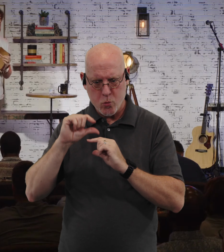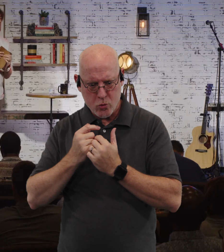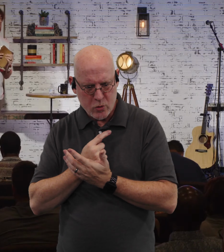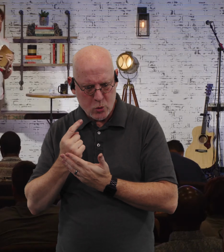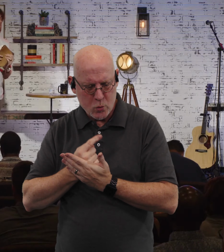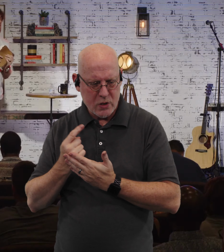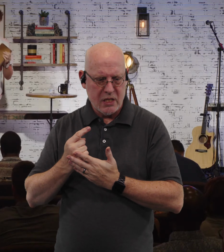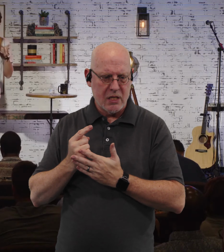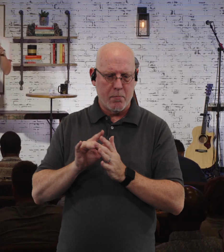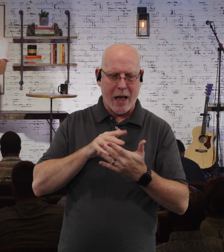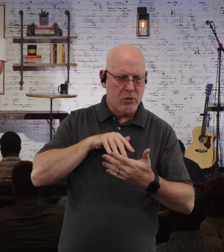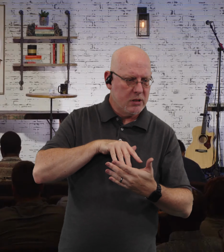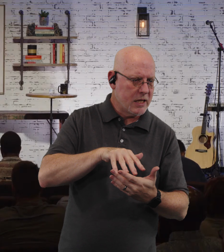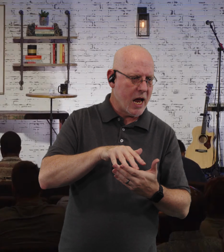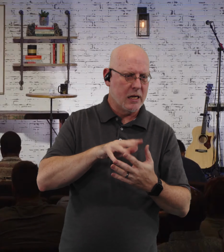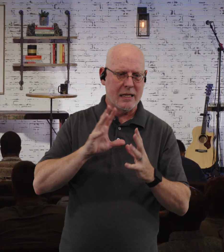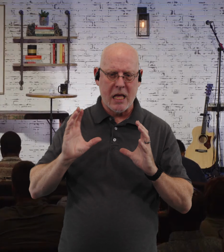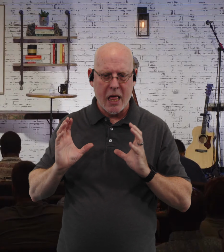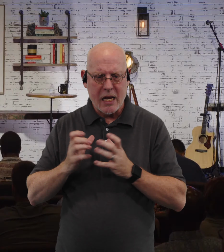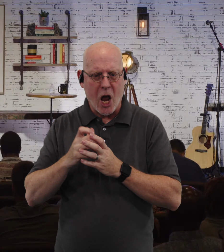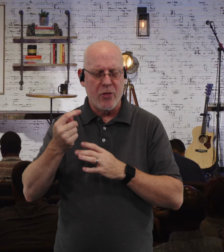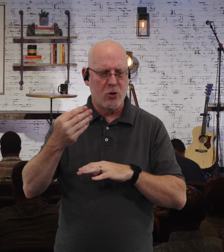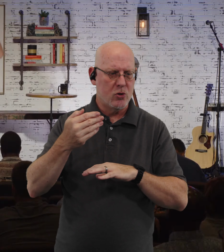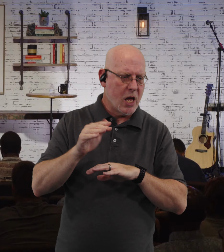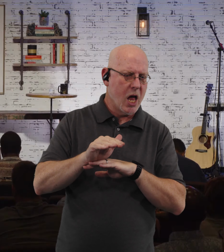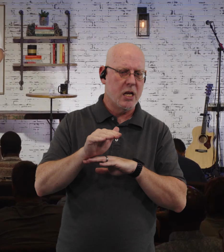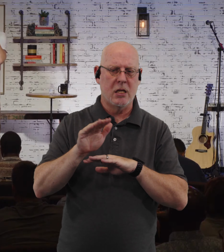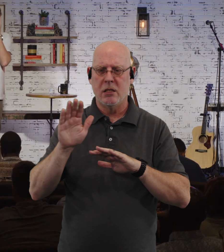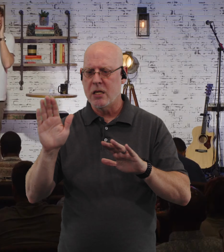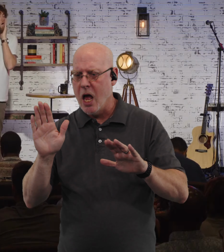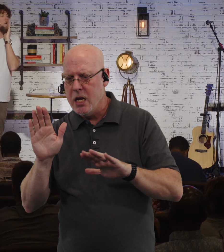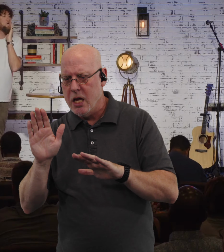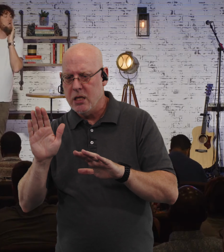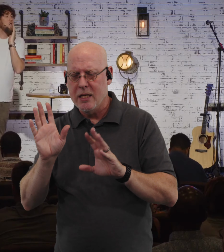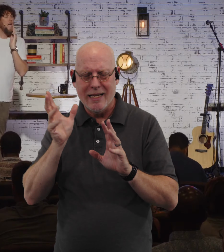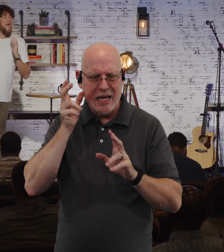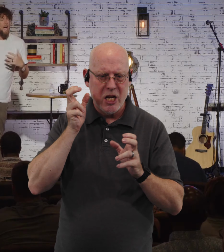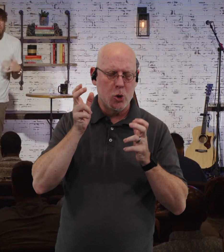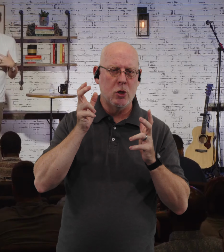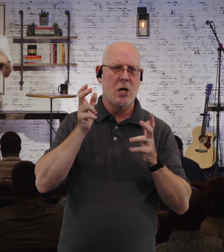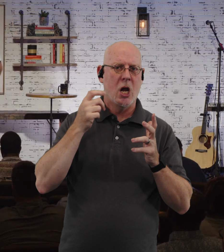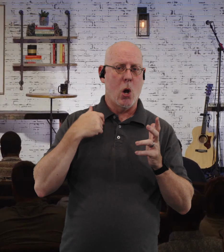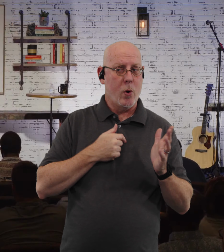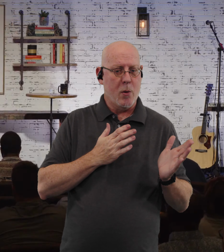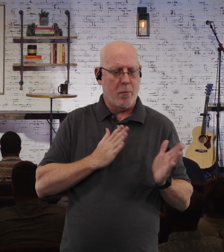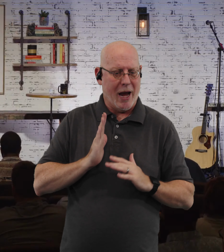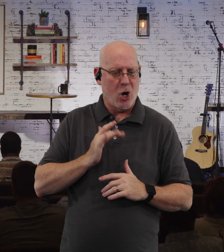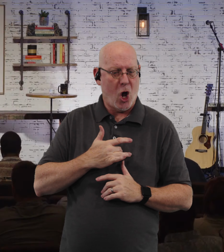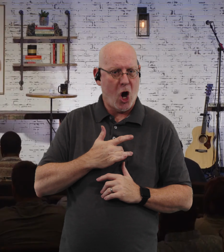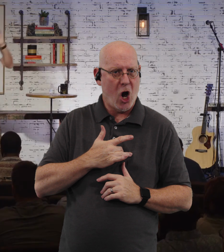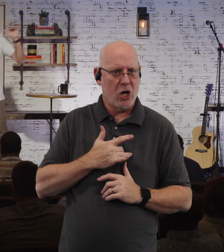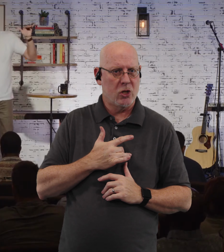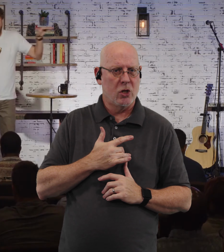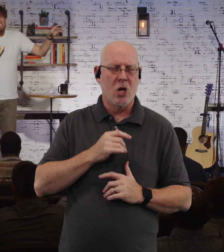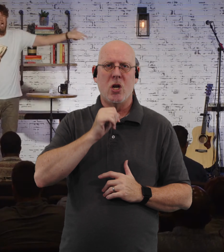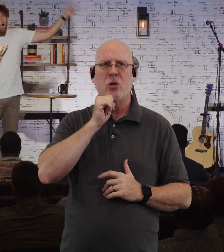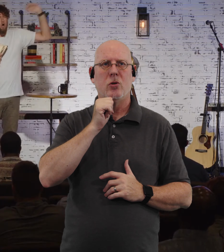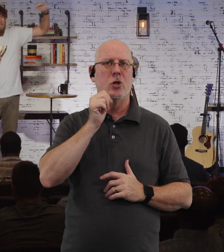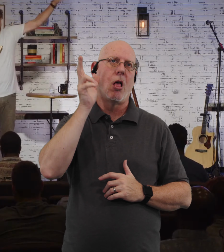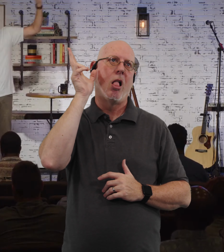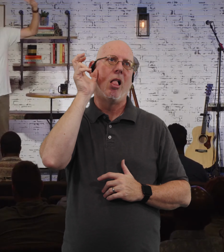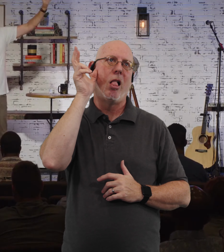week, in Bible studies, when we gather together on Thursdays and Sundays to hear the word, have we prepared our hearts to not